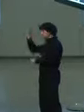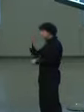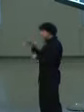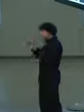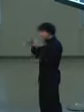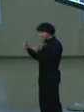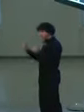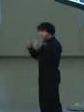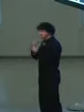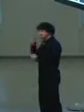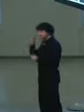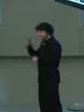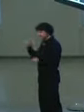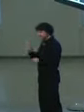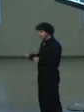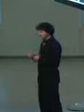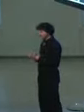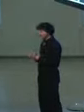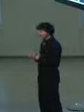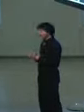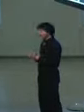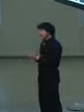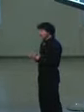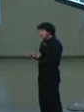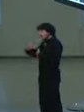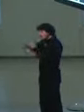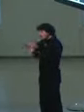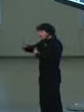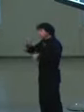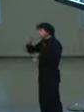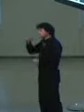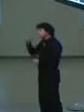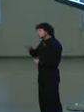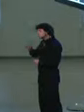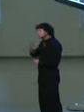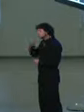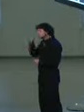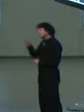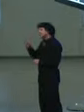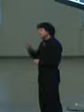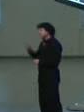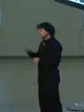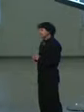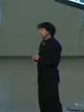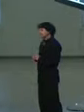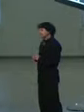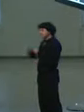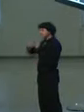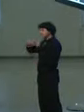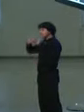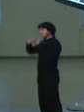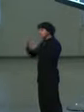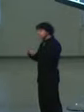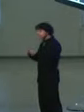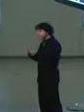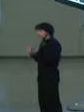about the process, and I've studied it, but just watching the interviews with the creators, Teenage Mutant Ninja